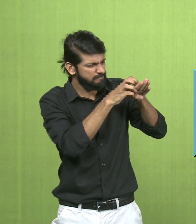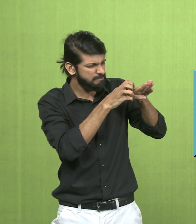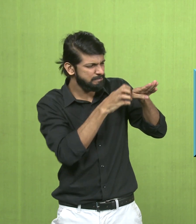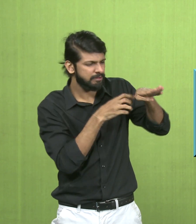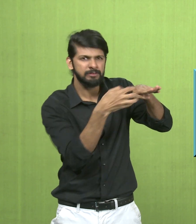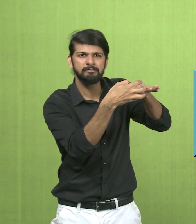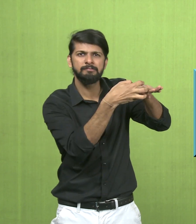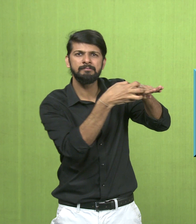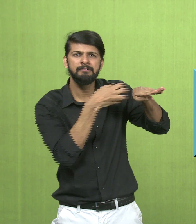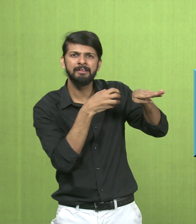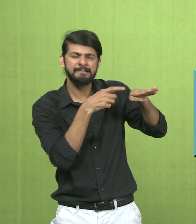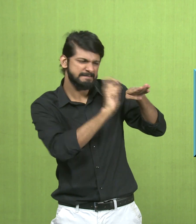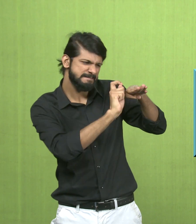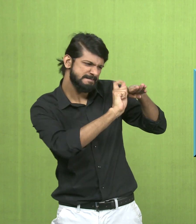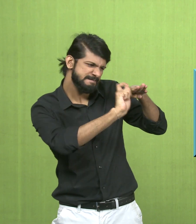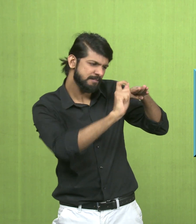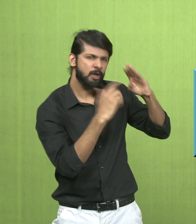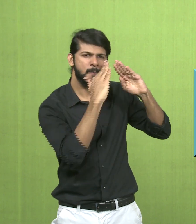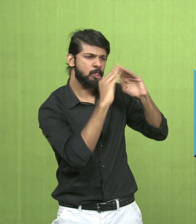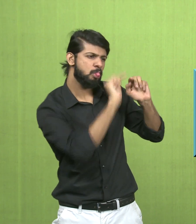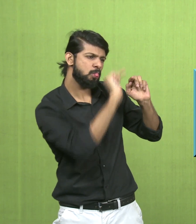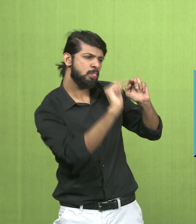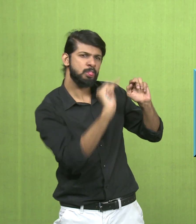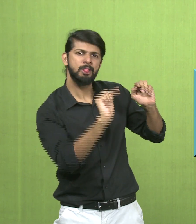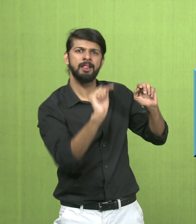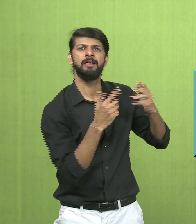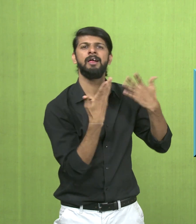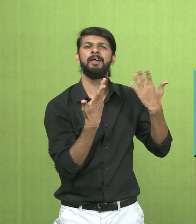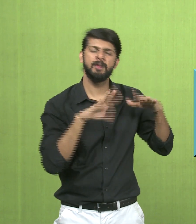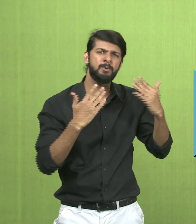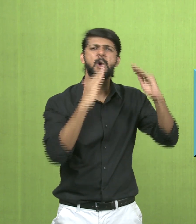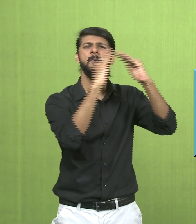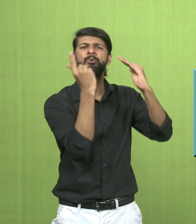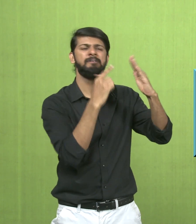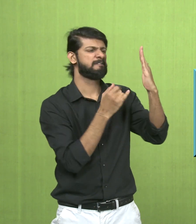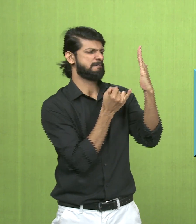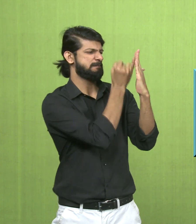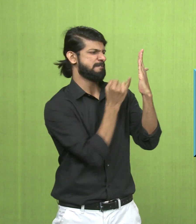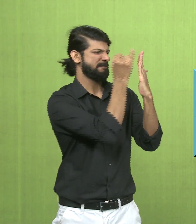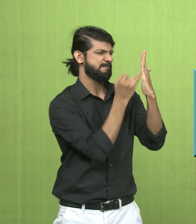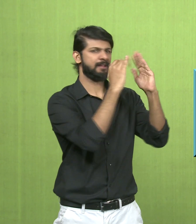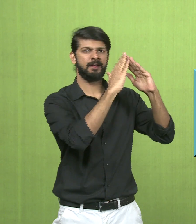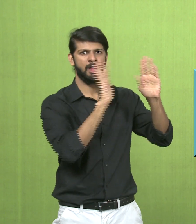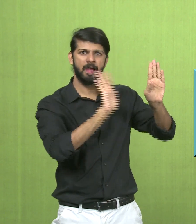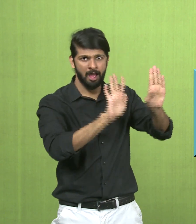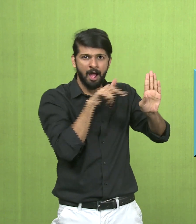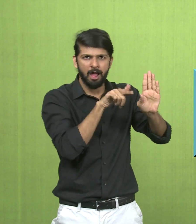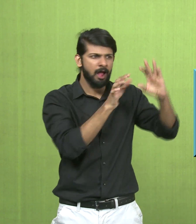maybe a nail and make scratch or scratches on your car. Even at home, walls